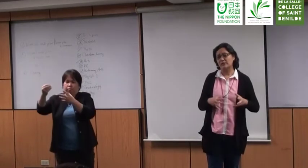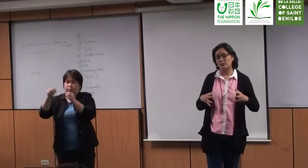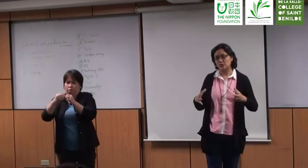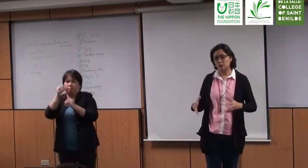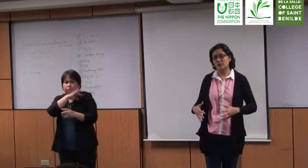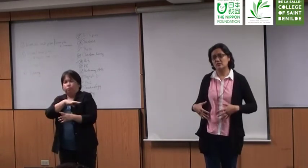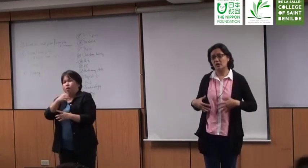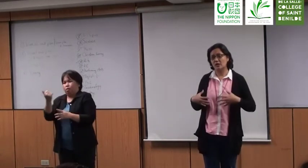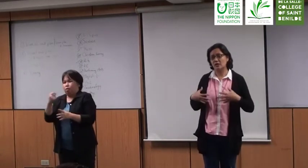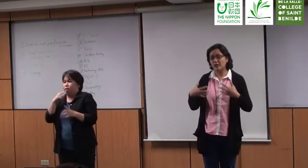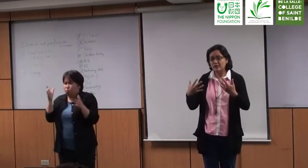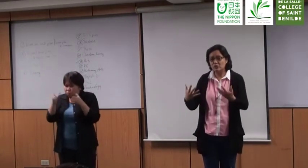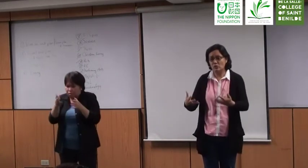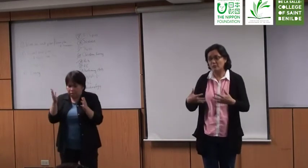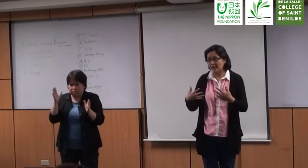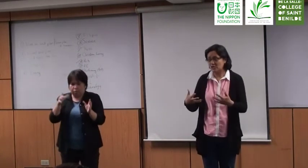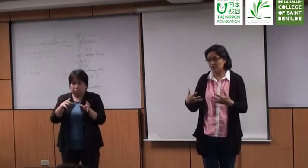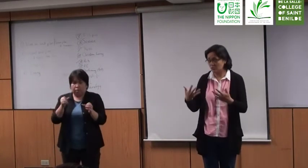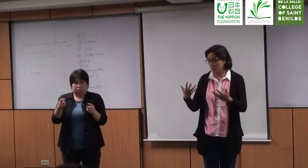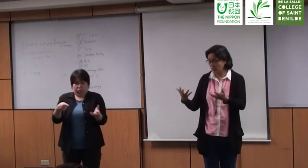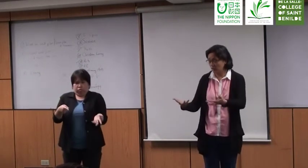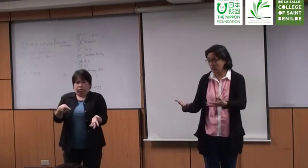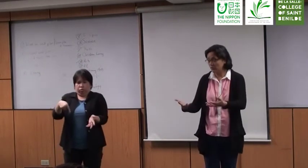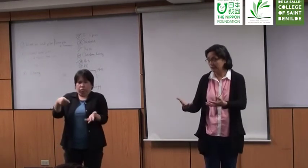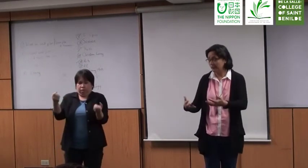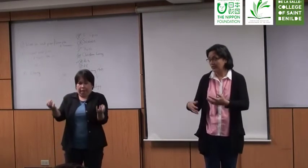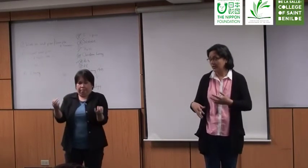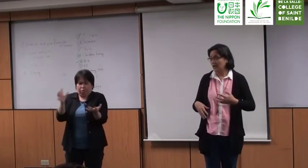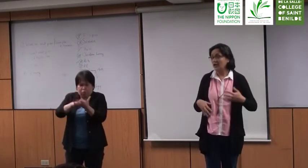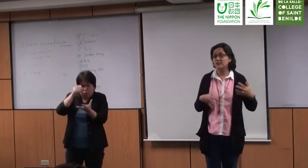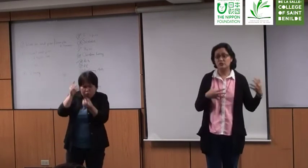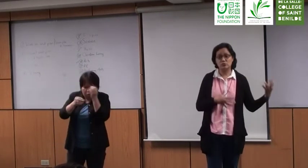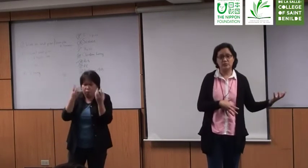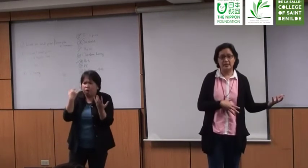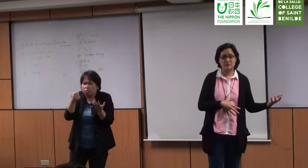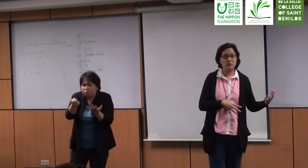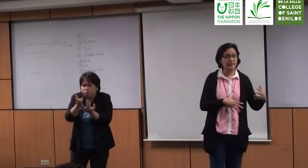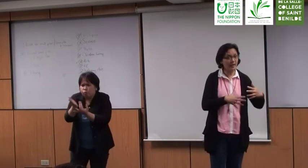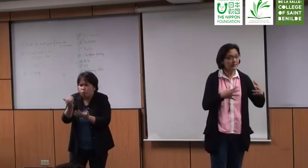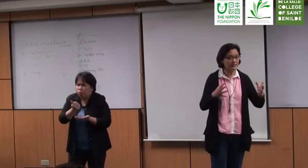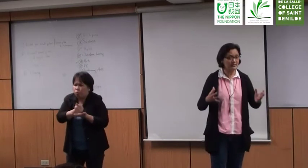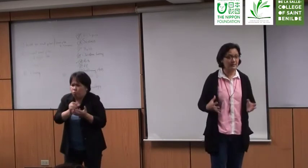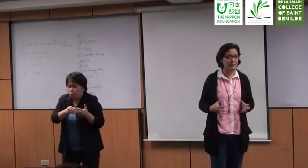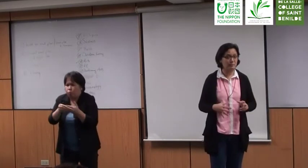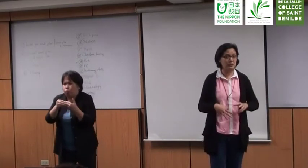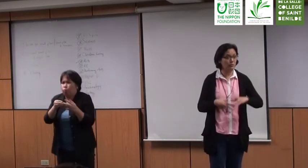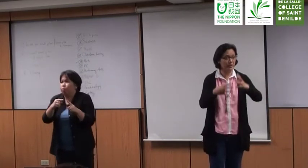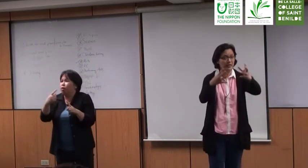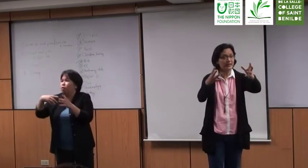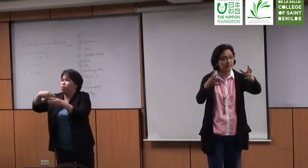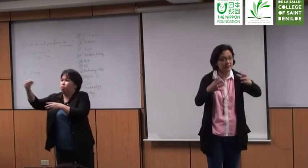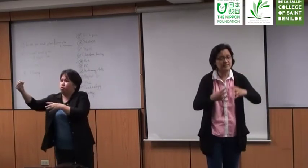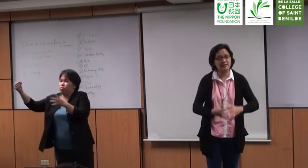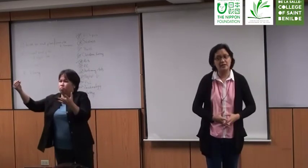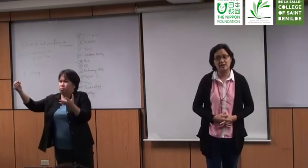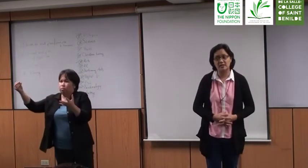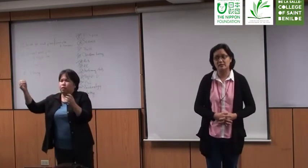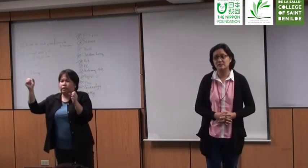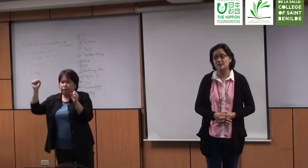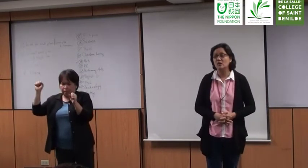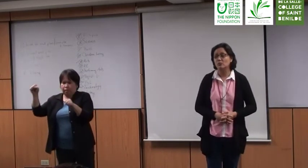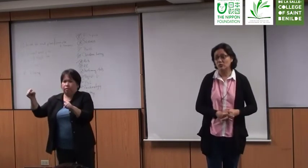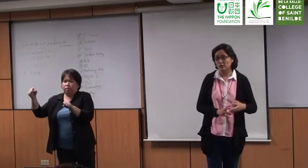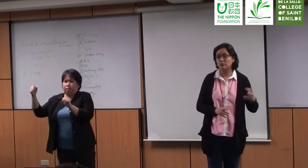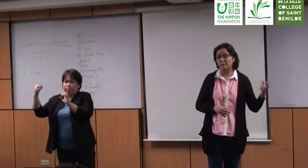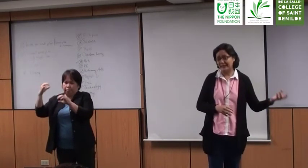even if our students are learning so much through you, other students who are not in CSP, who are not in the Solving